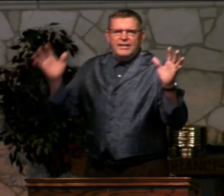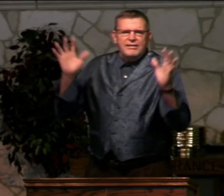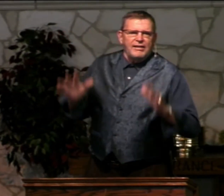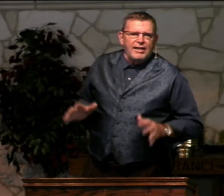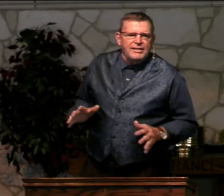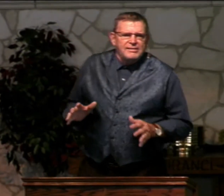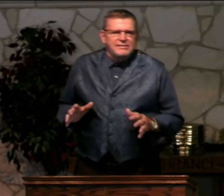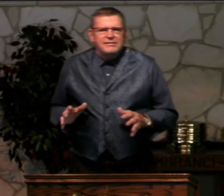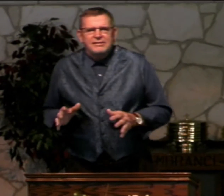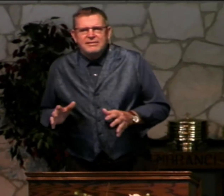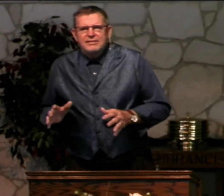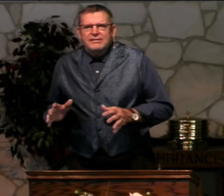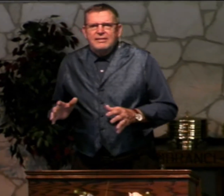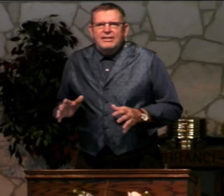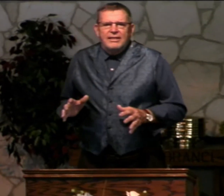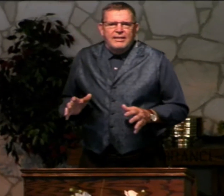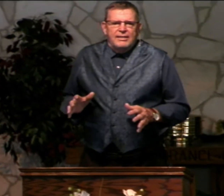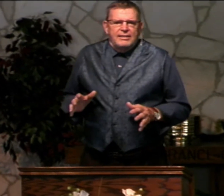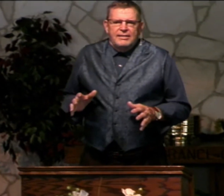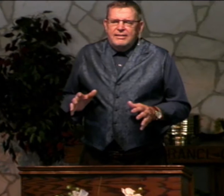That's fine. All right.